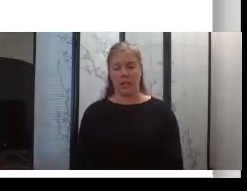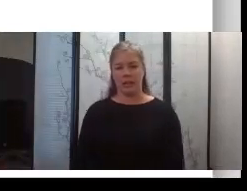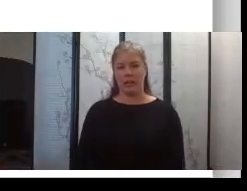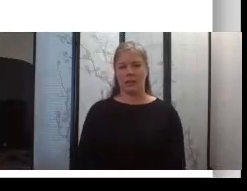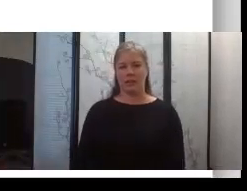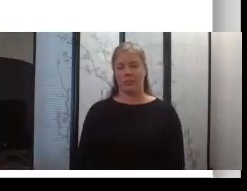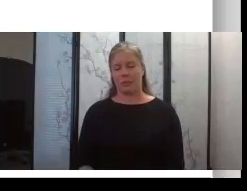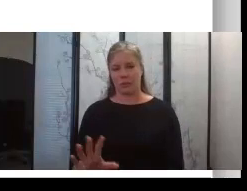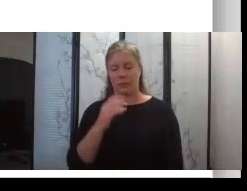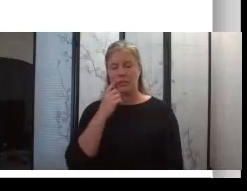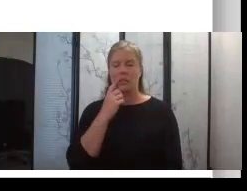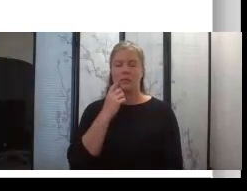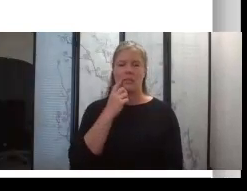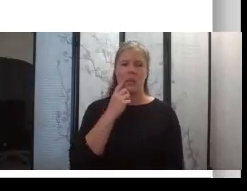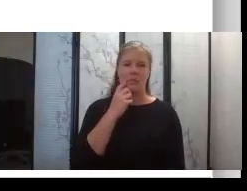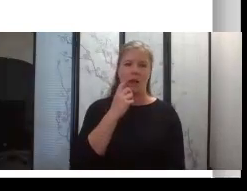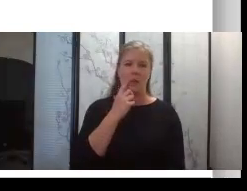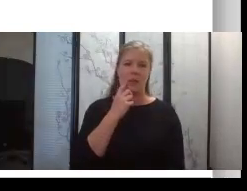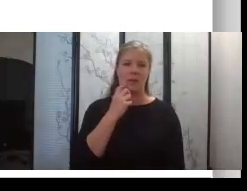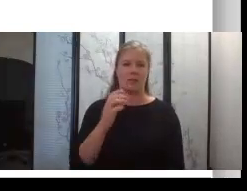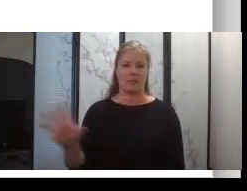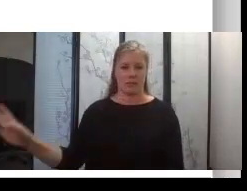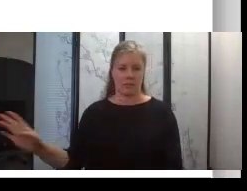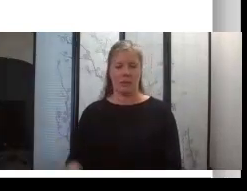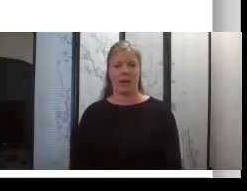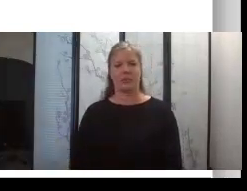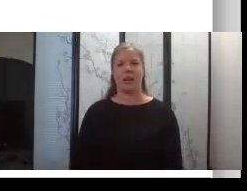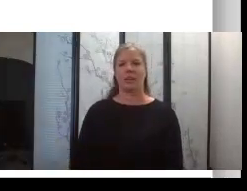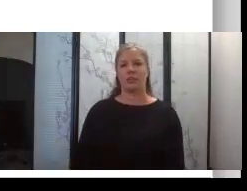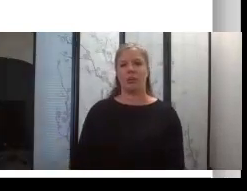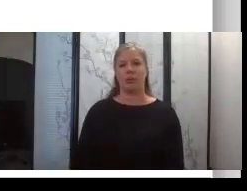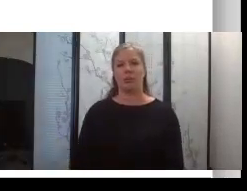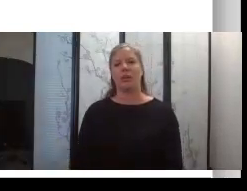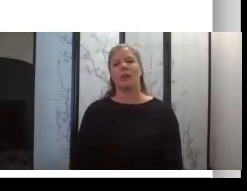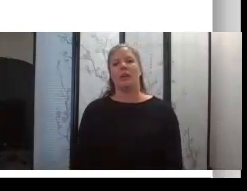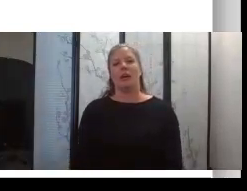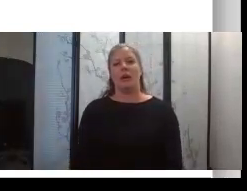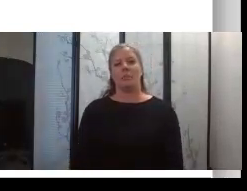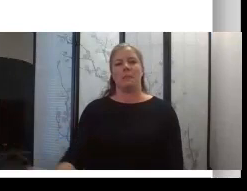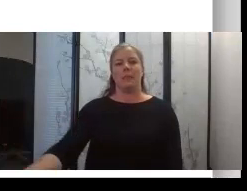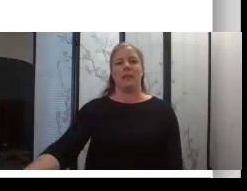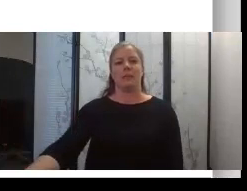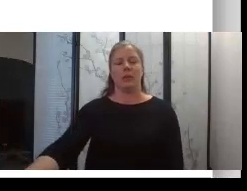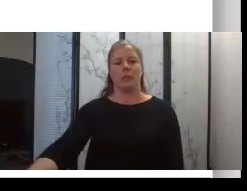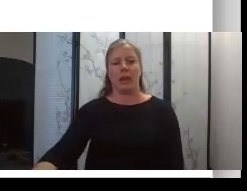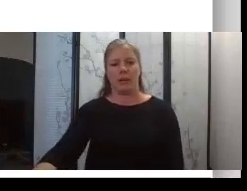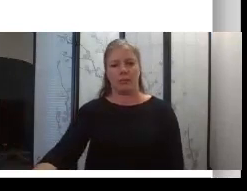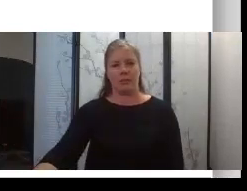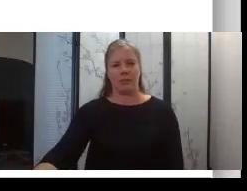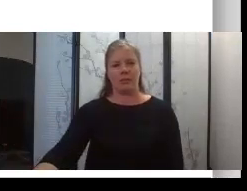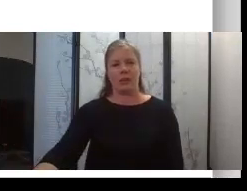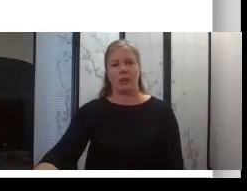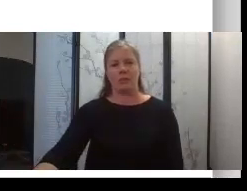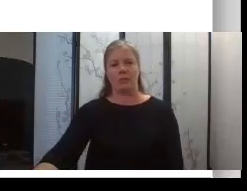feature A, the first feature of the time, topic, actor, action, modal. Here we go. We